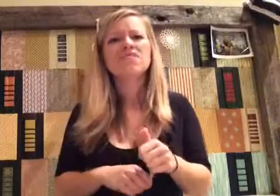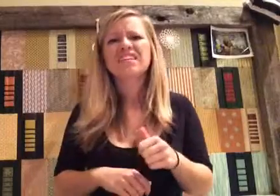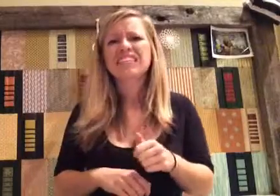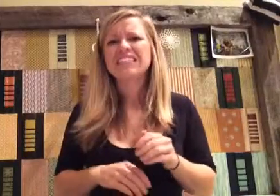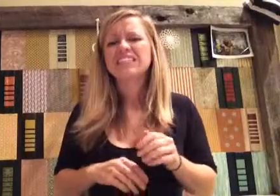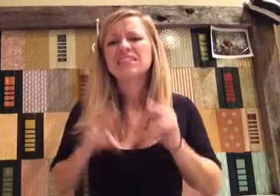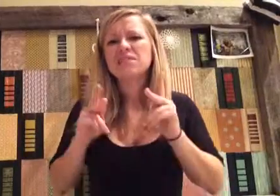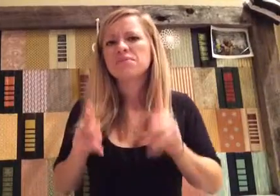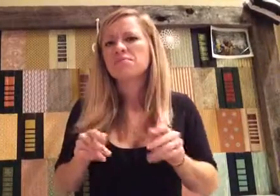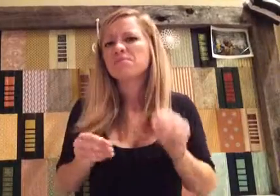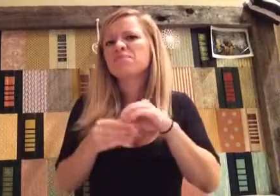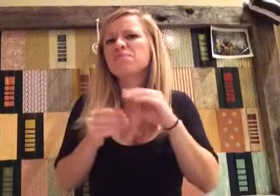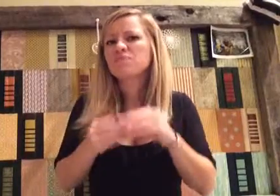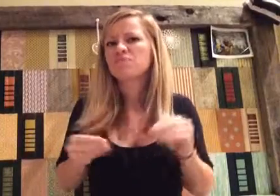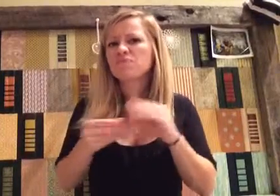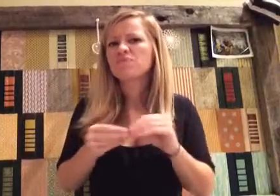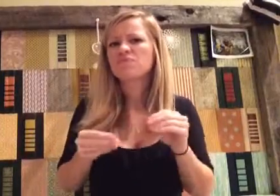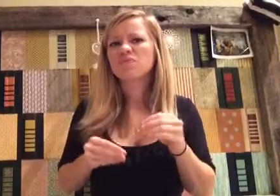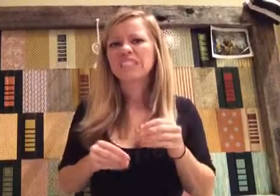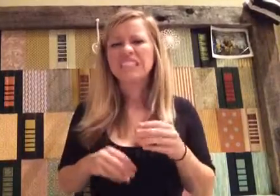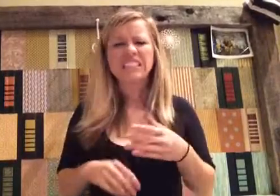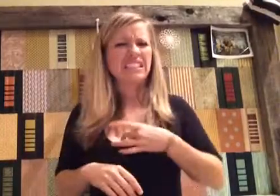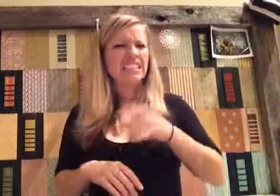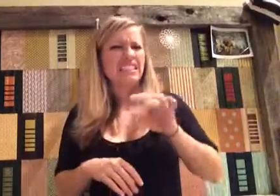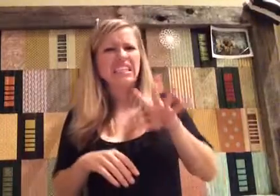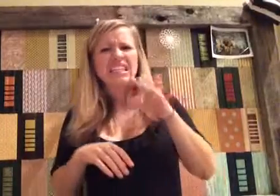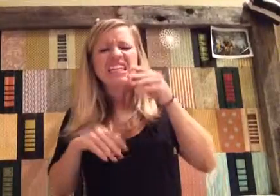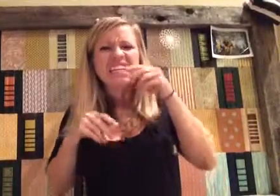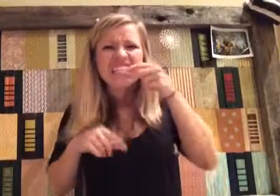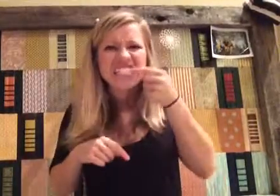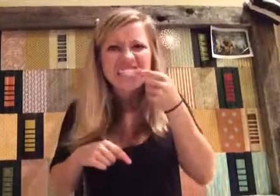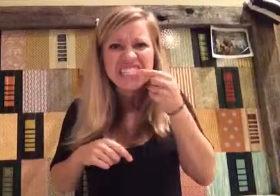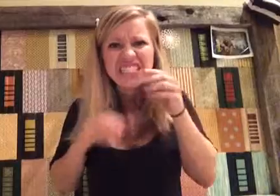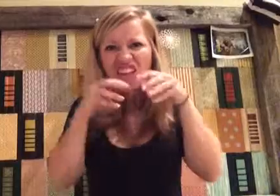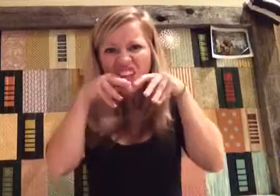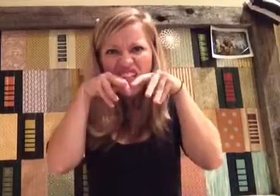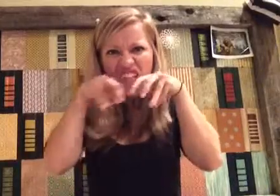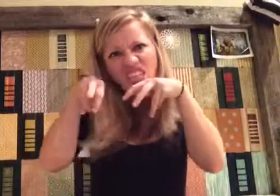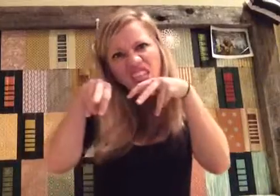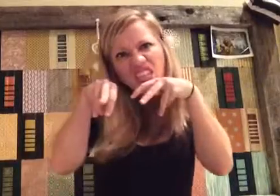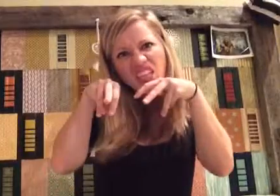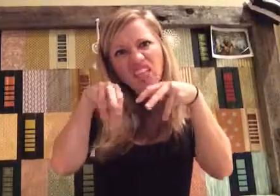they ruin his physical appearance and any chance to get a date with the girl he likes.